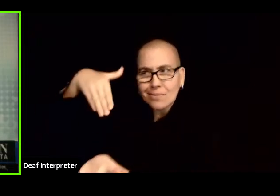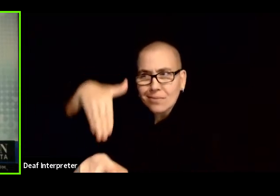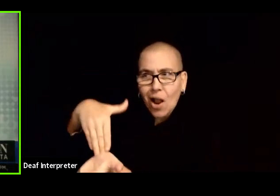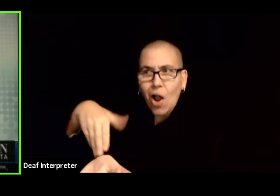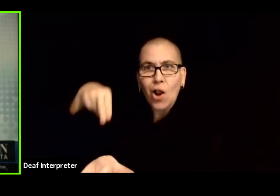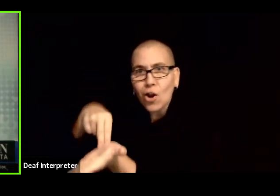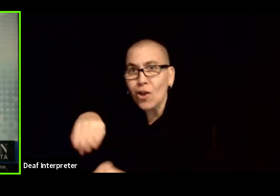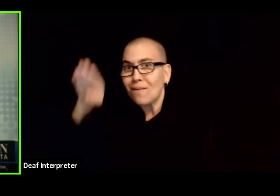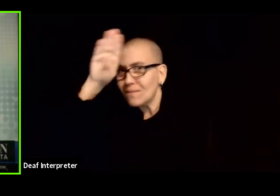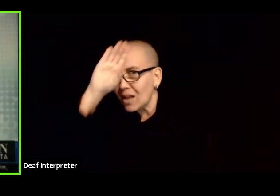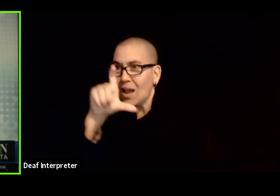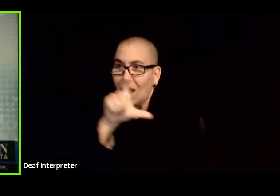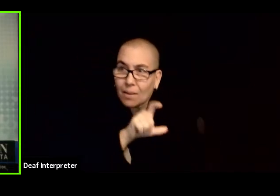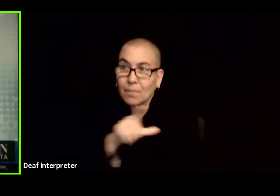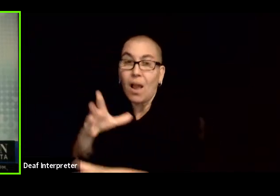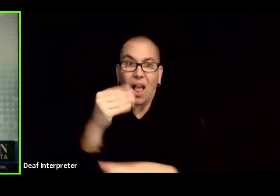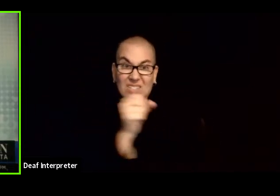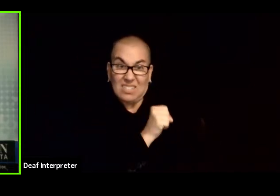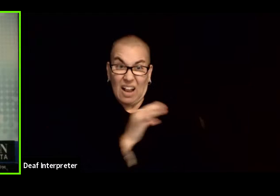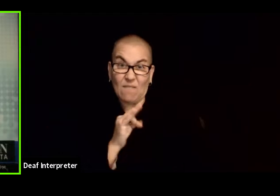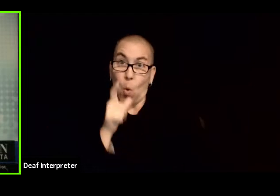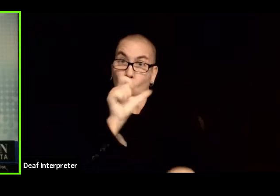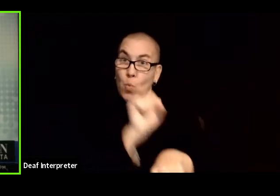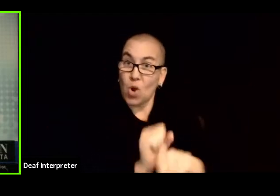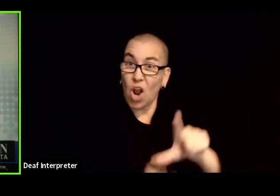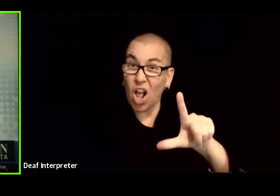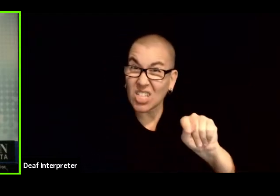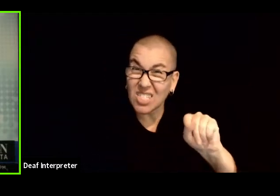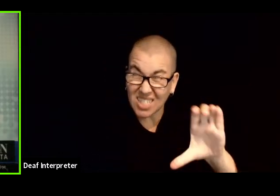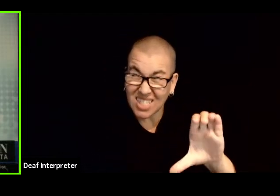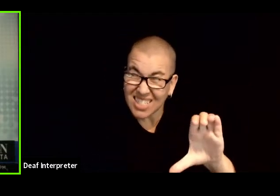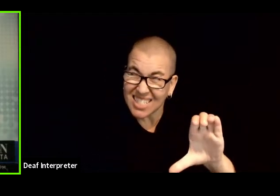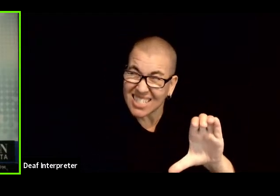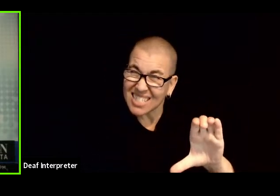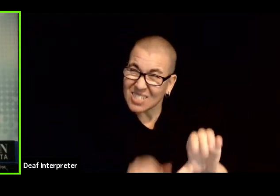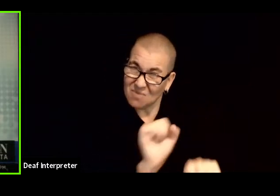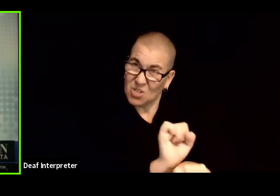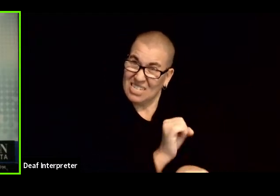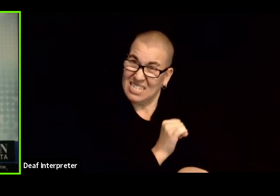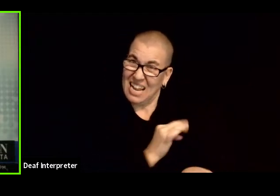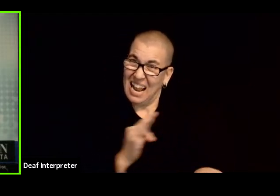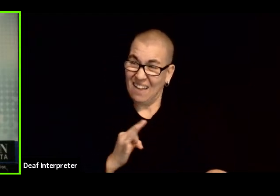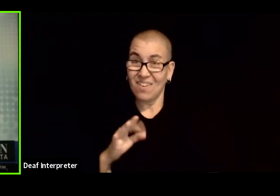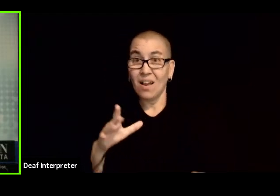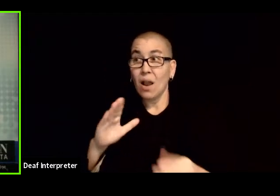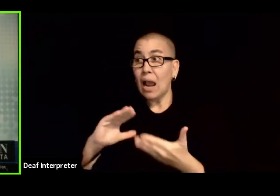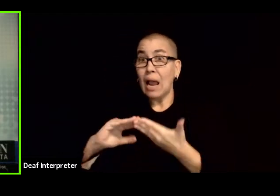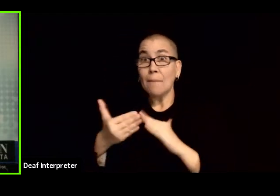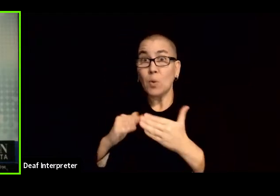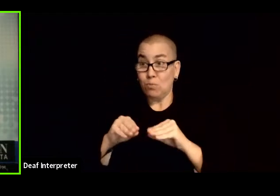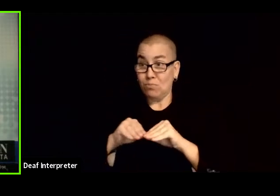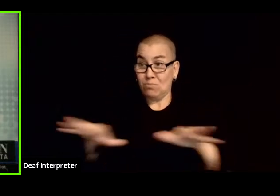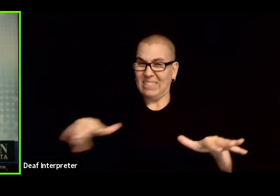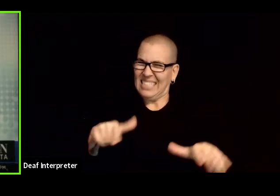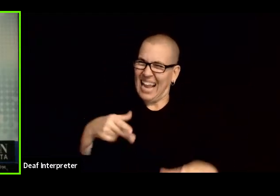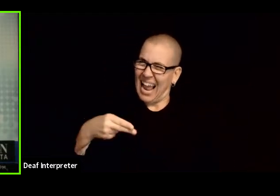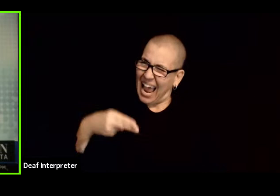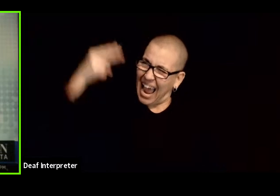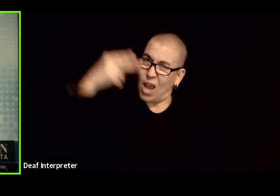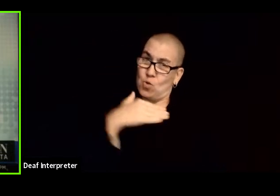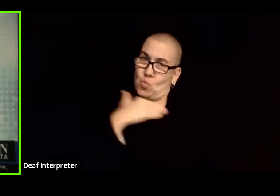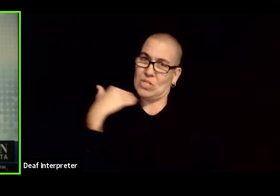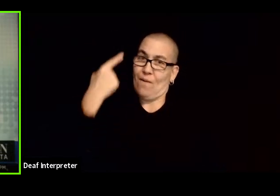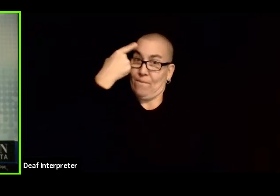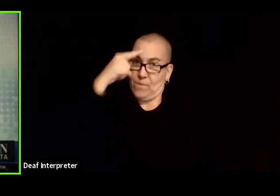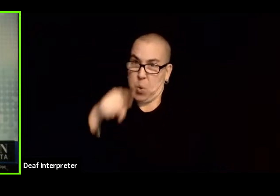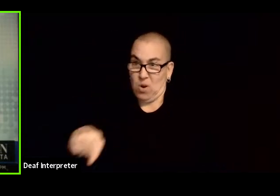greater risk to our healthcare personnel because there are more opportunities for them to be exposed. And while we are all mindful of